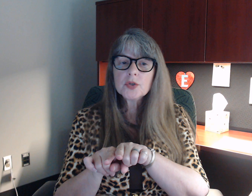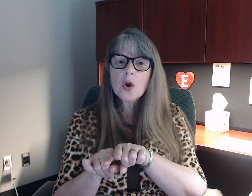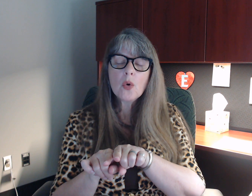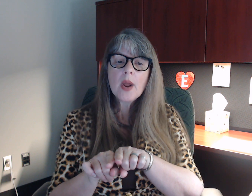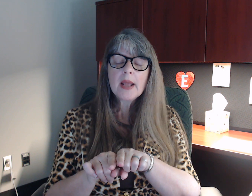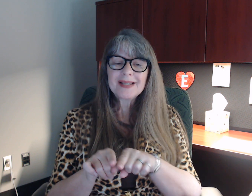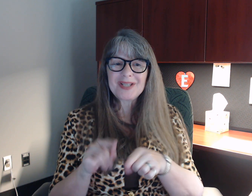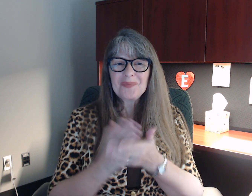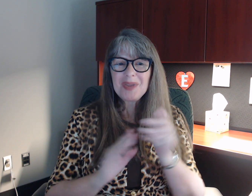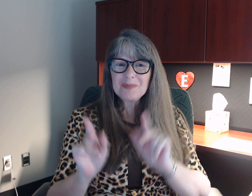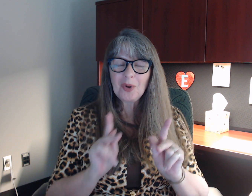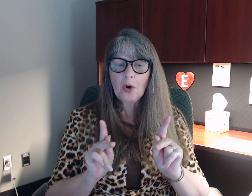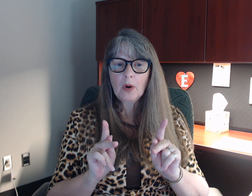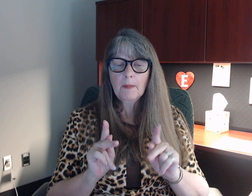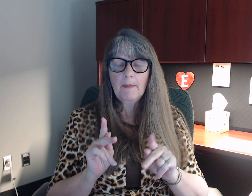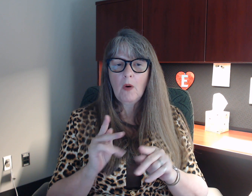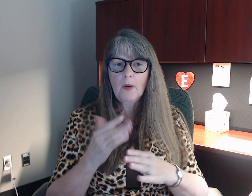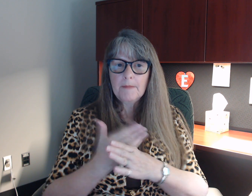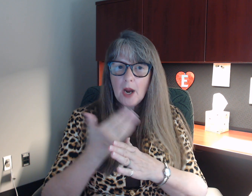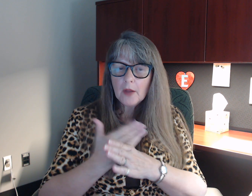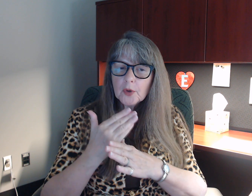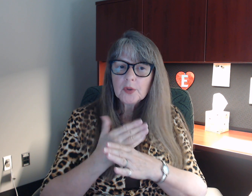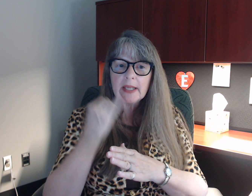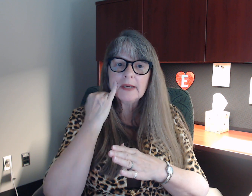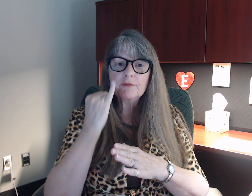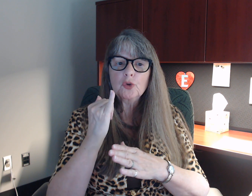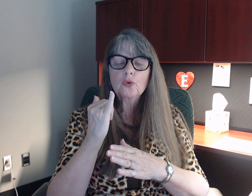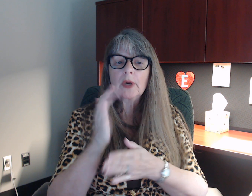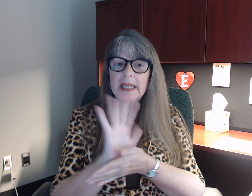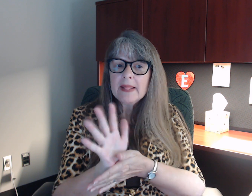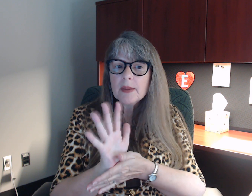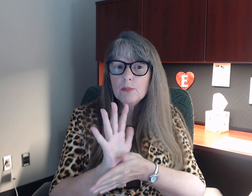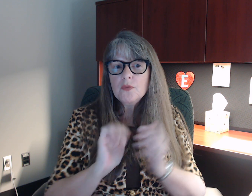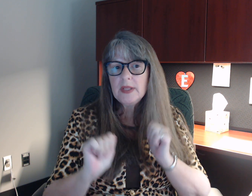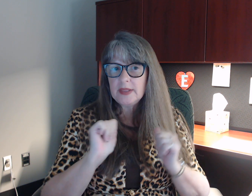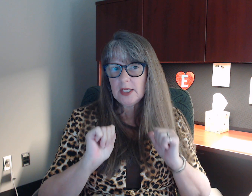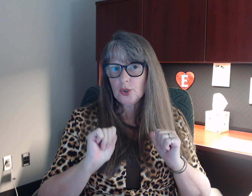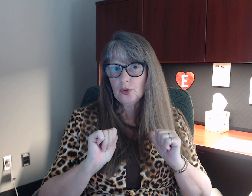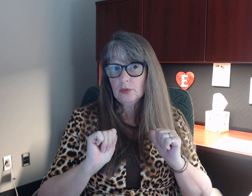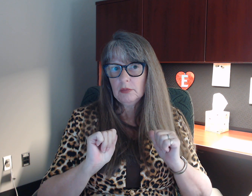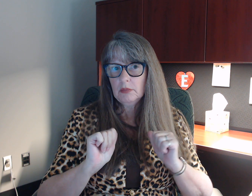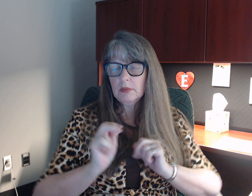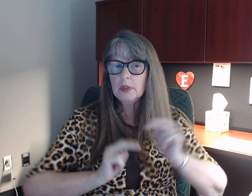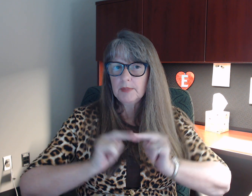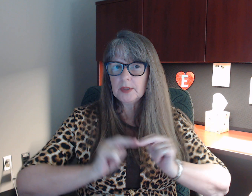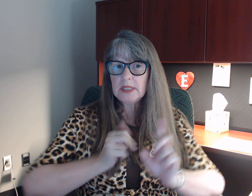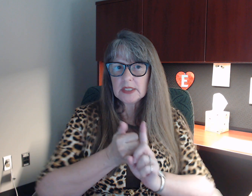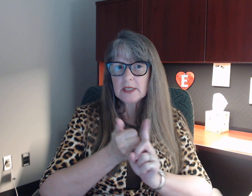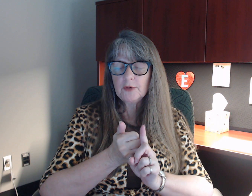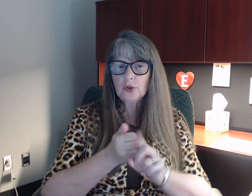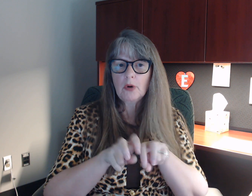Also, some people are bothered, like if you're in the movie theater, the building itself, and you're